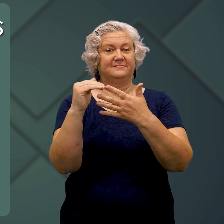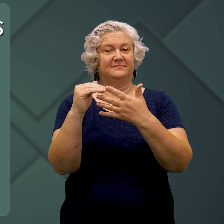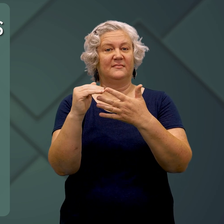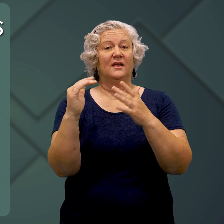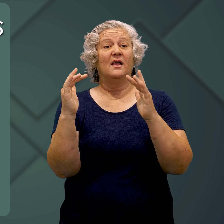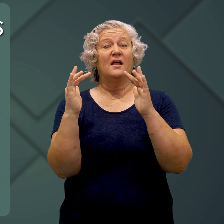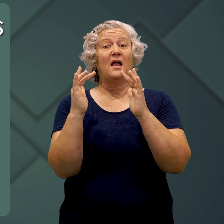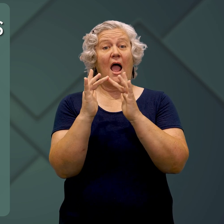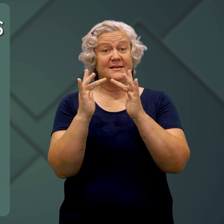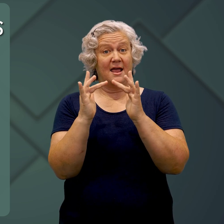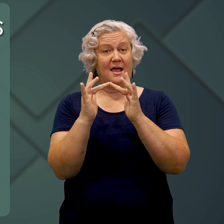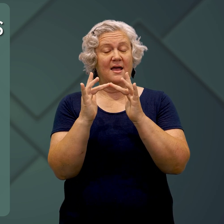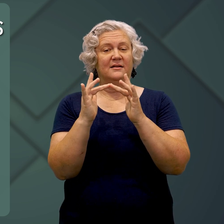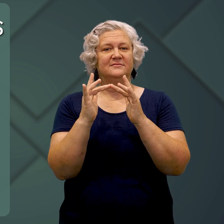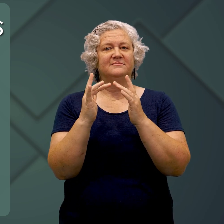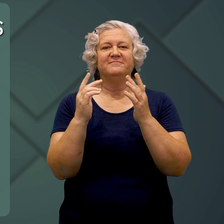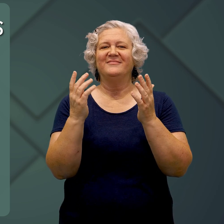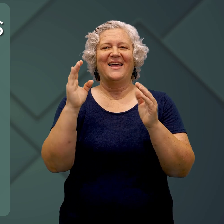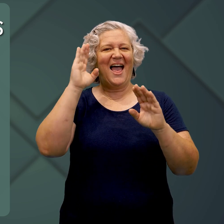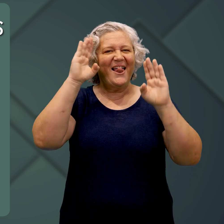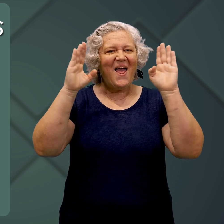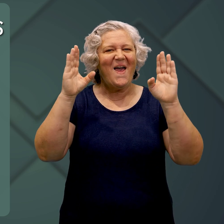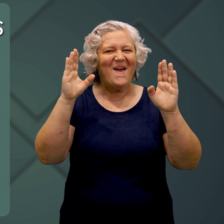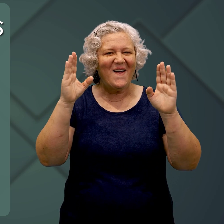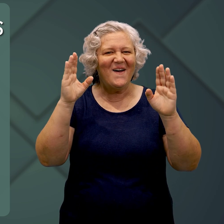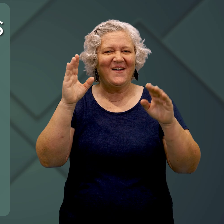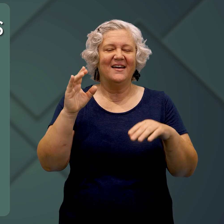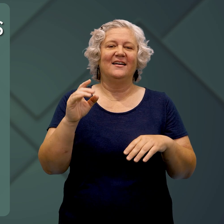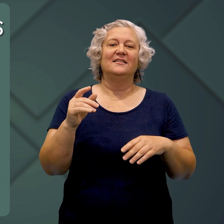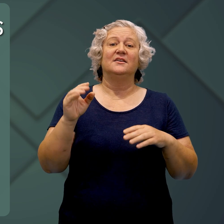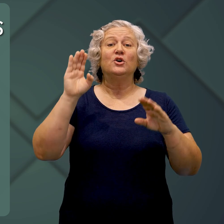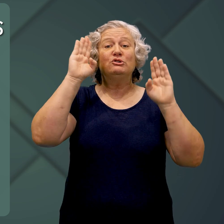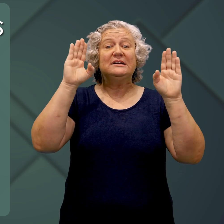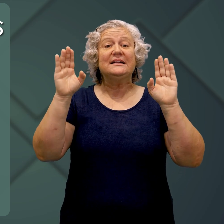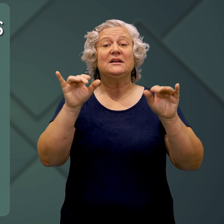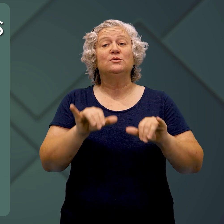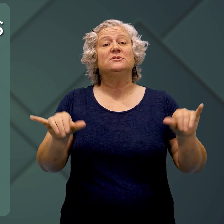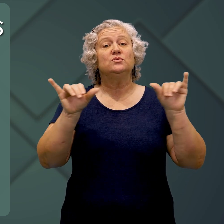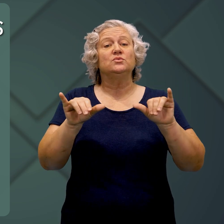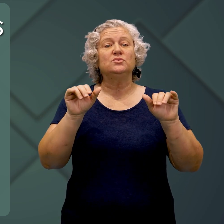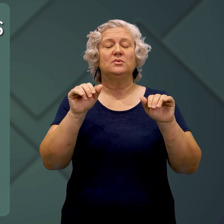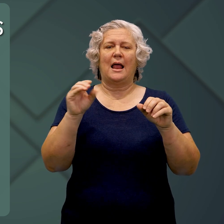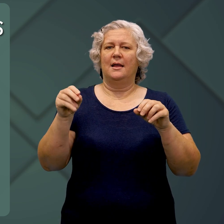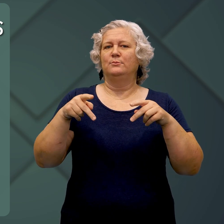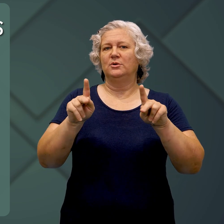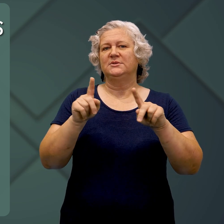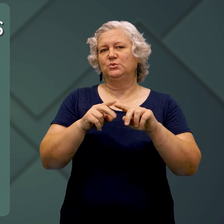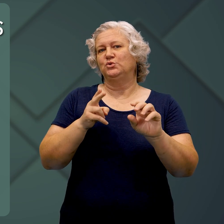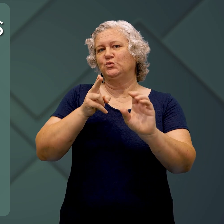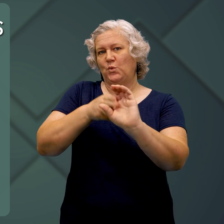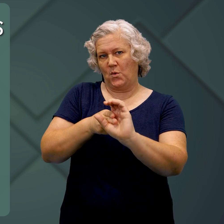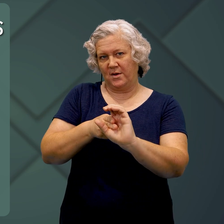Second, contact. That's that hello, the greeting rituals, and permission to join.